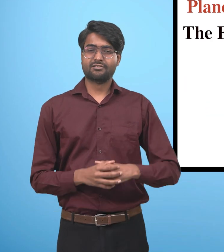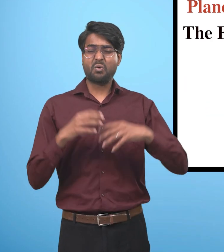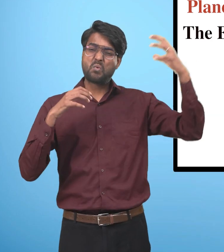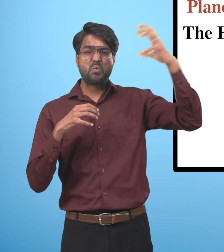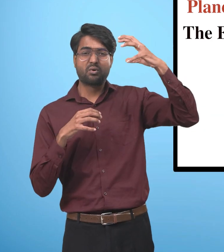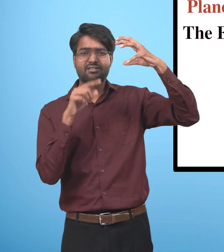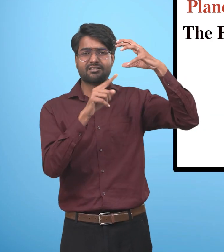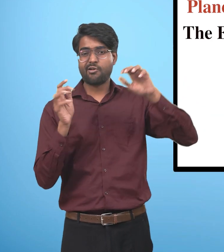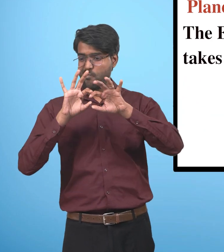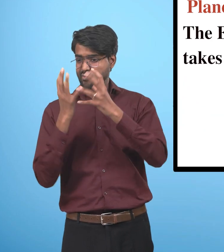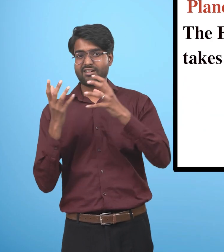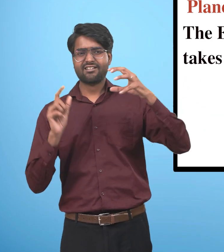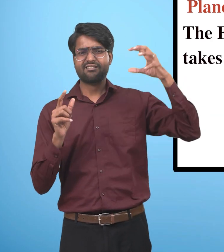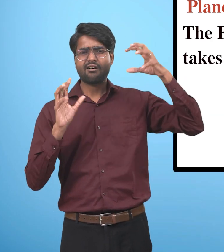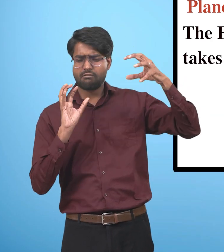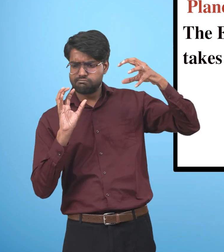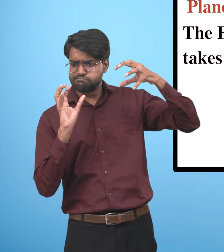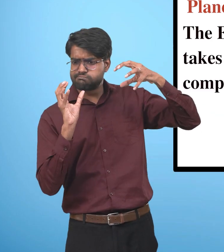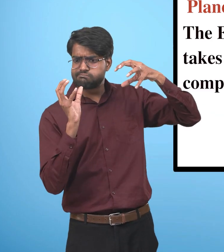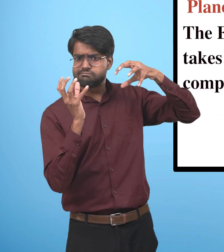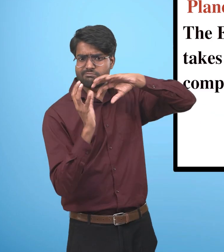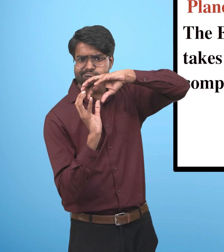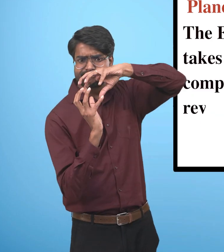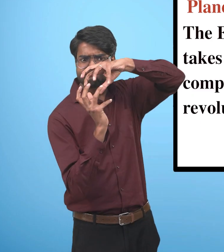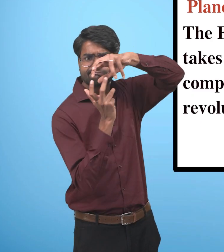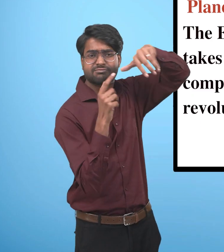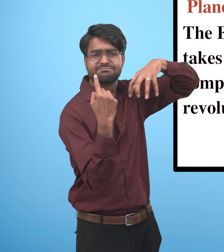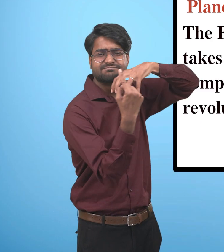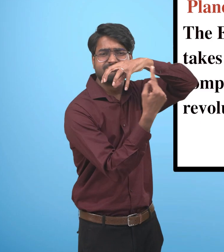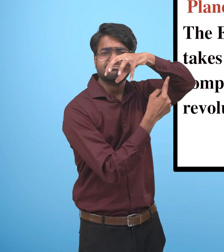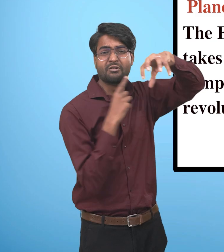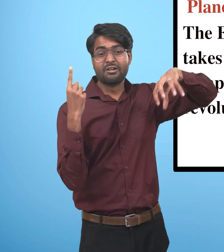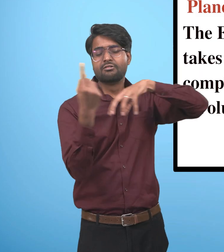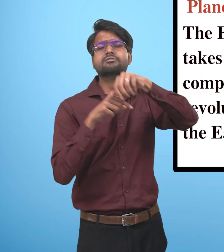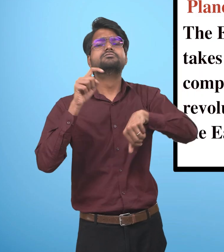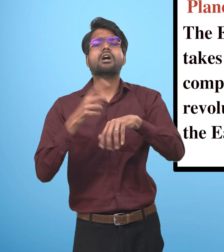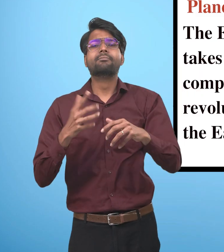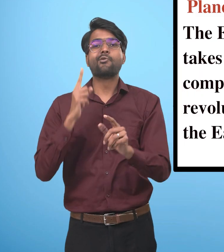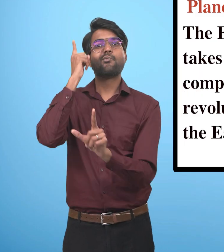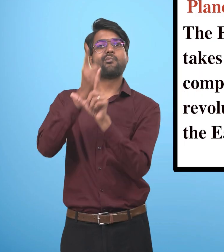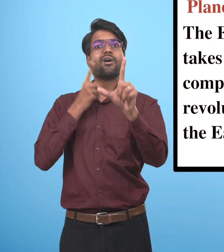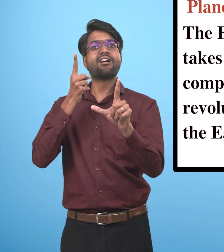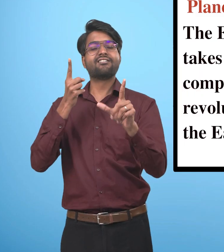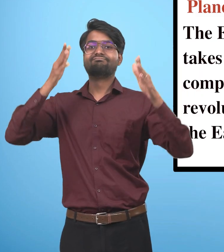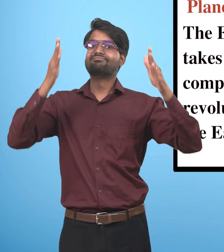The Earth nearly takes 1 year to complete one revolution. Like the Earth,